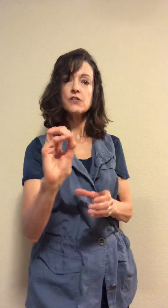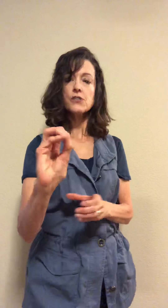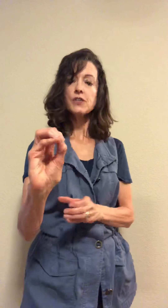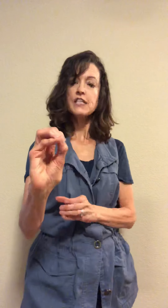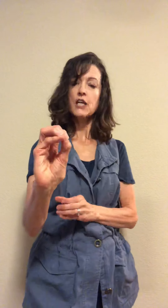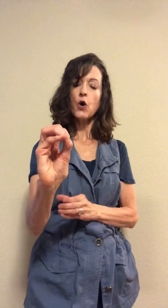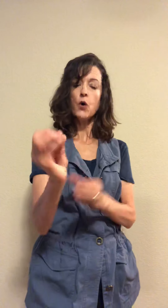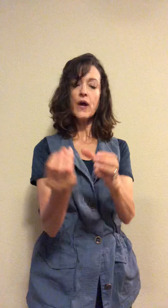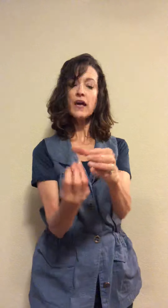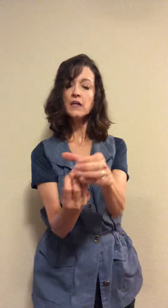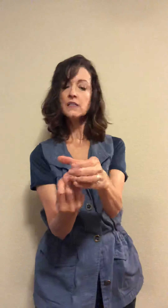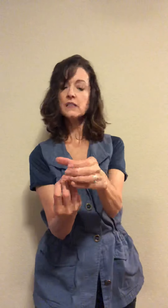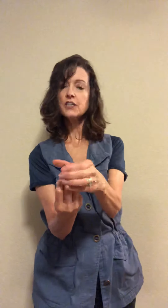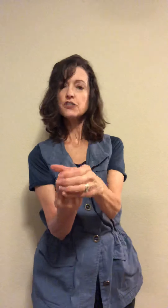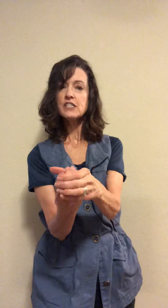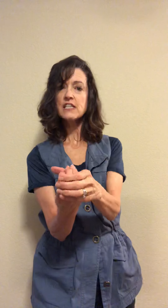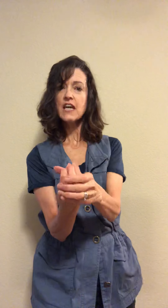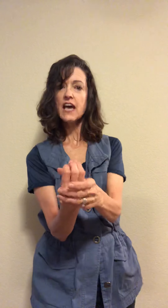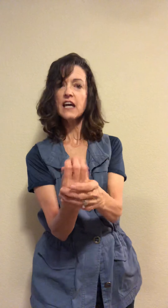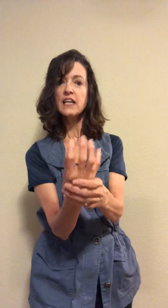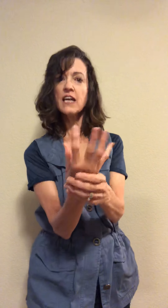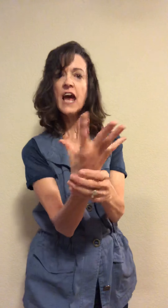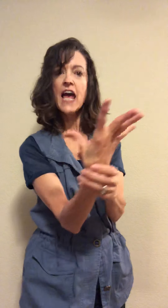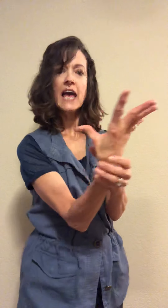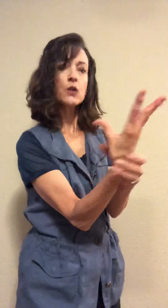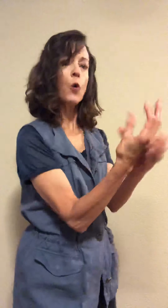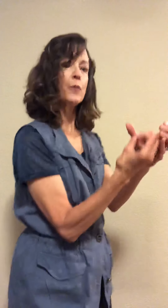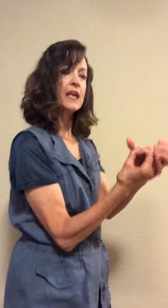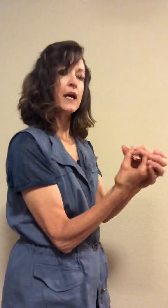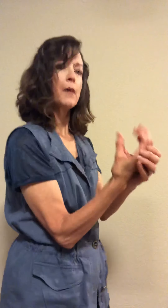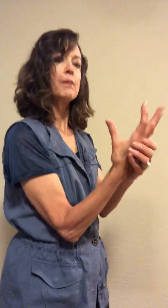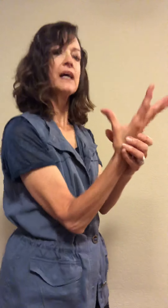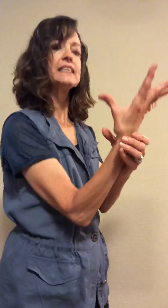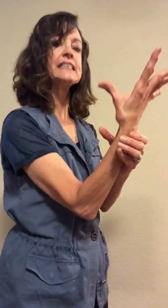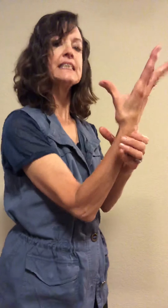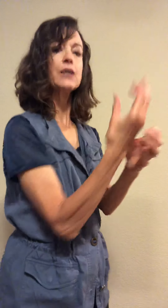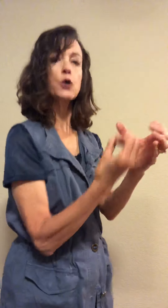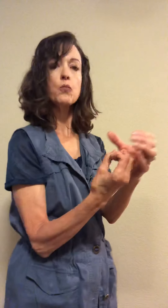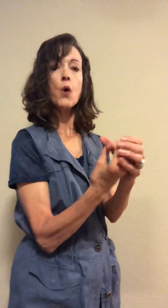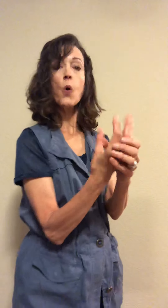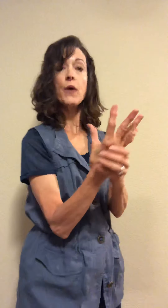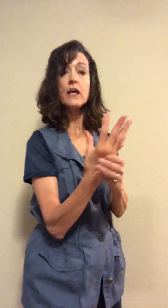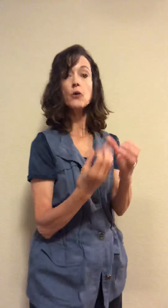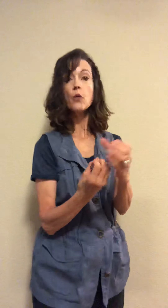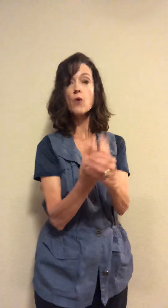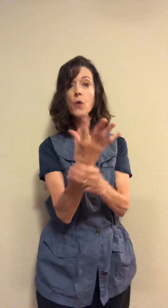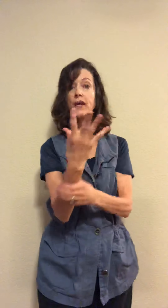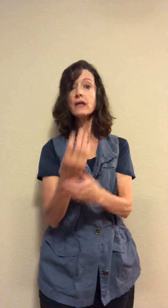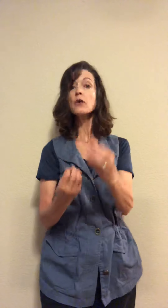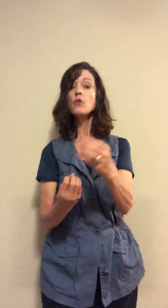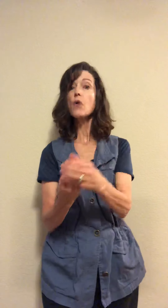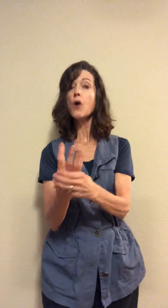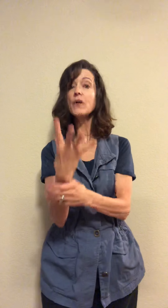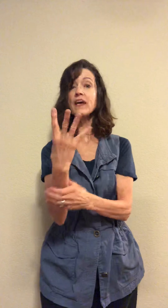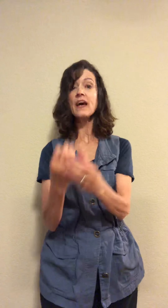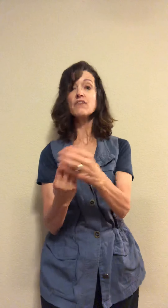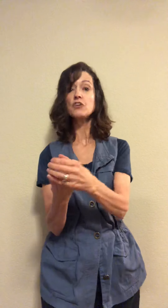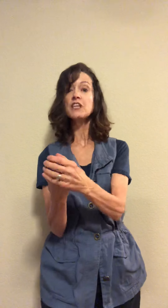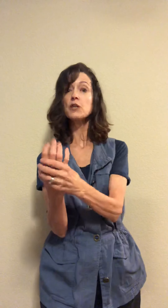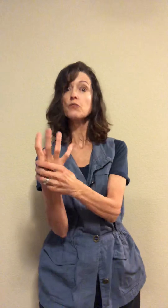you could take your O hand and your C hand and open it up. See, they're growing, growing, growing, and they're going to get